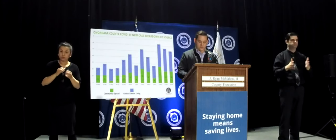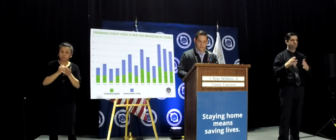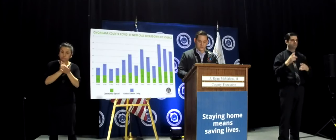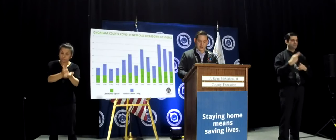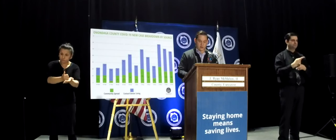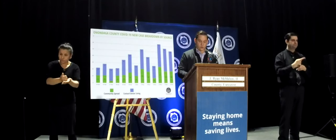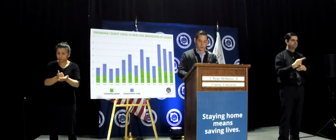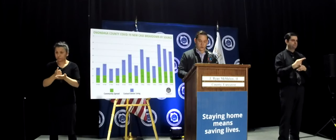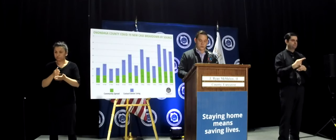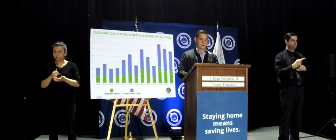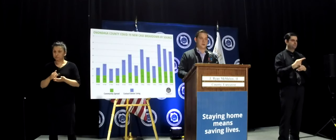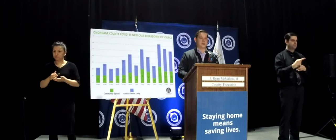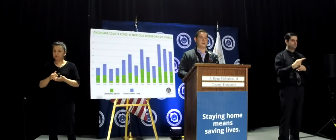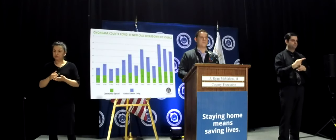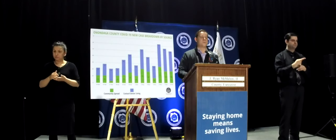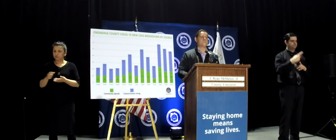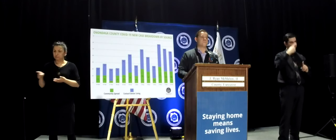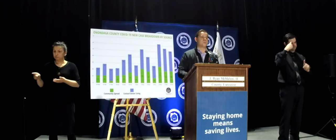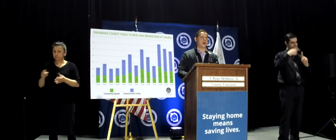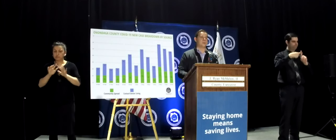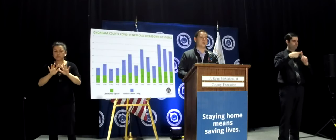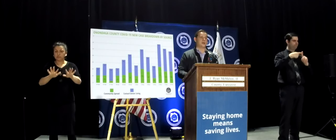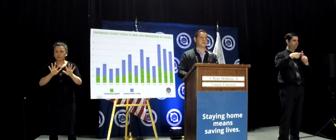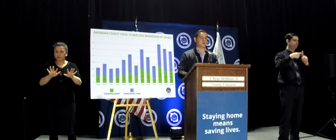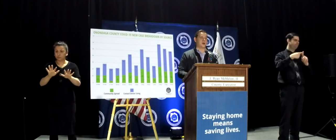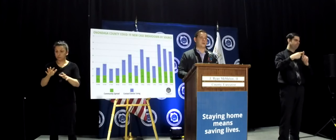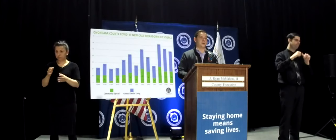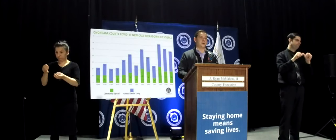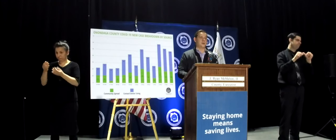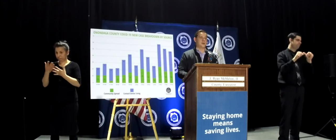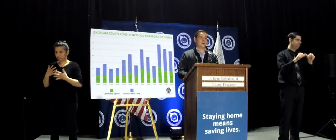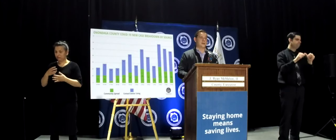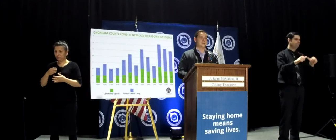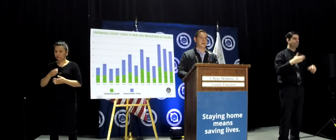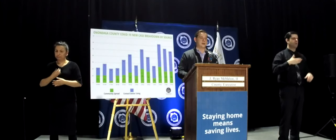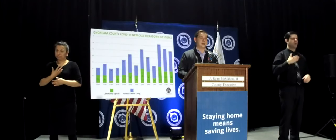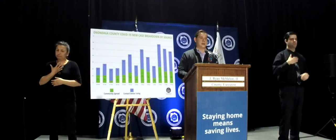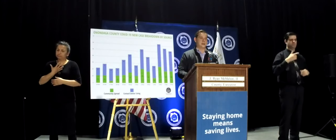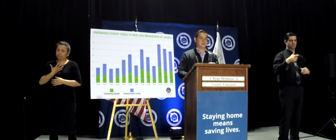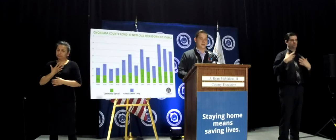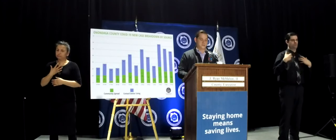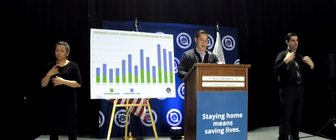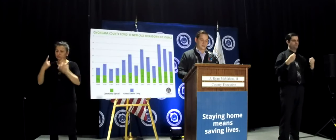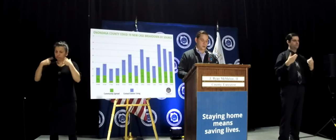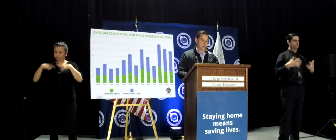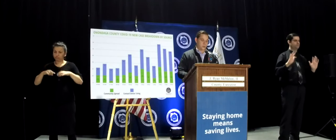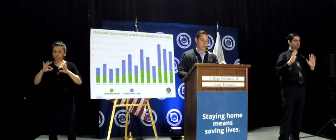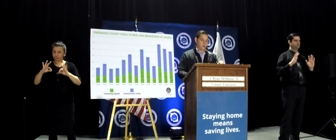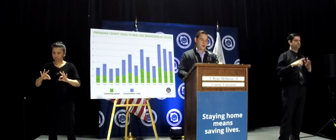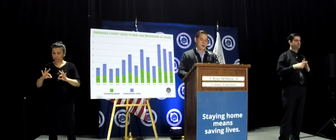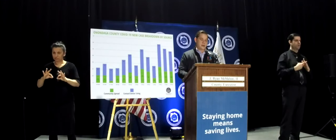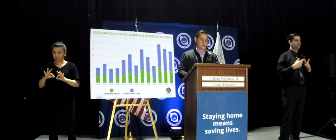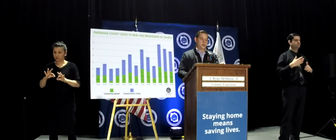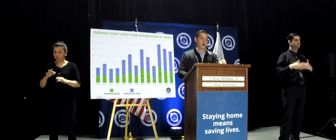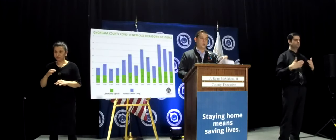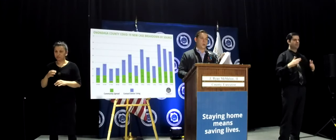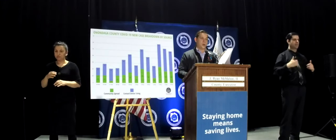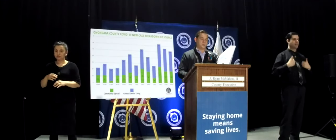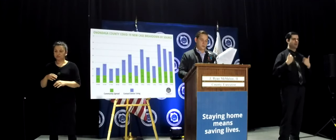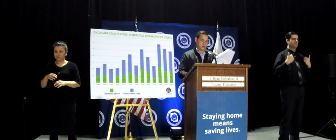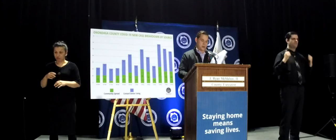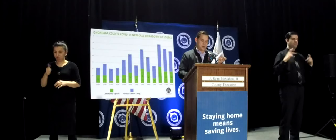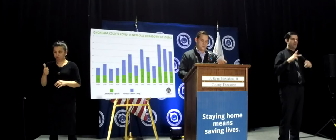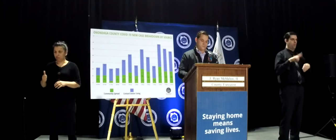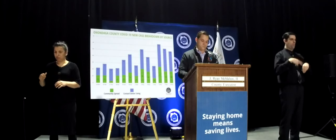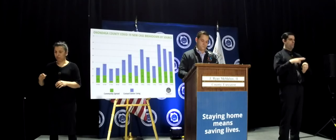to thank Ed for his kind words, and happy that he's recovered and he's starting to get his life back to normal, as we all